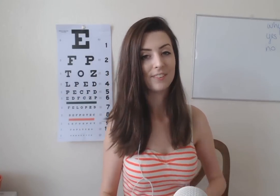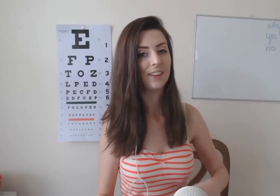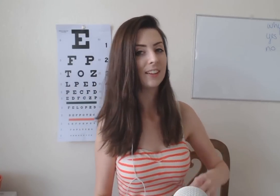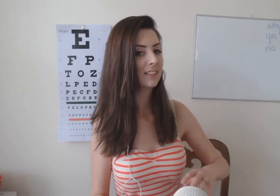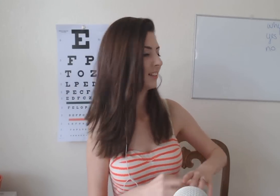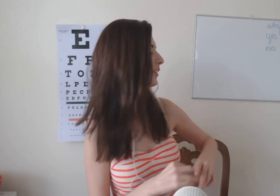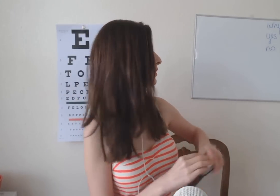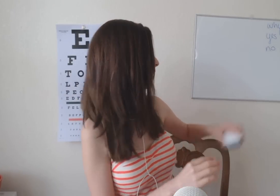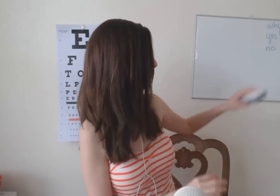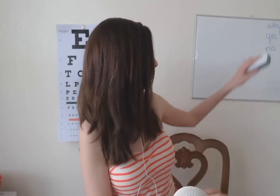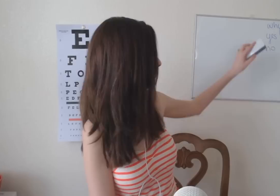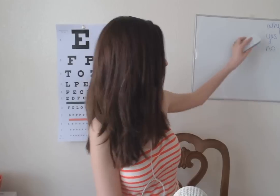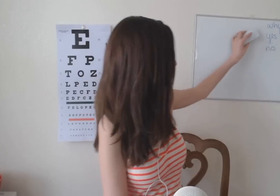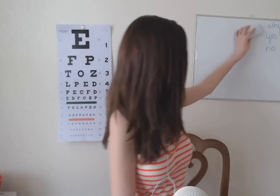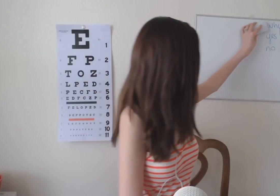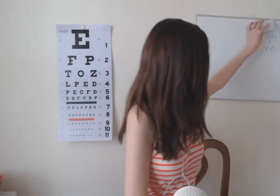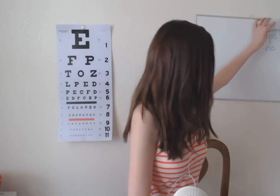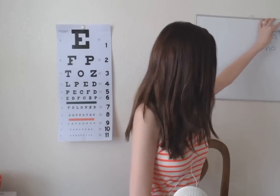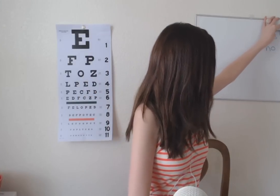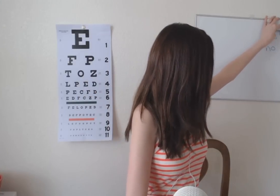Perfect. Good job.